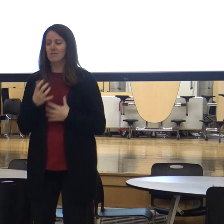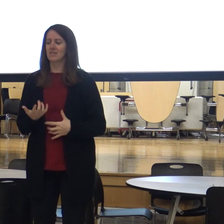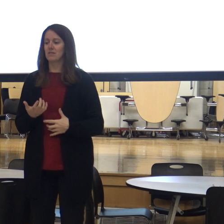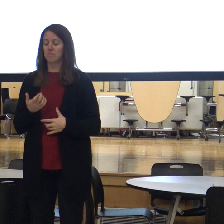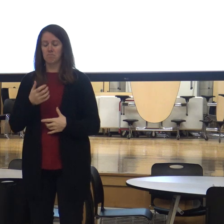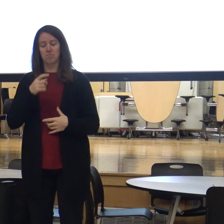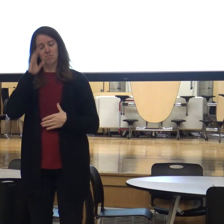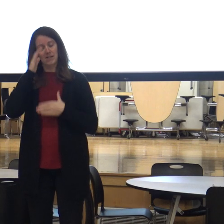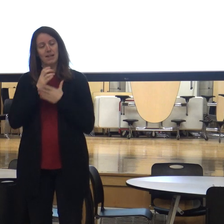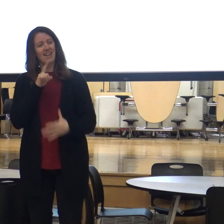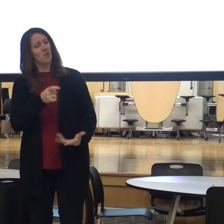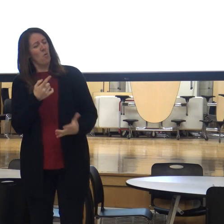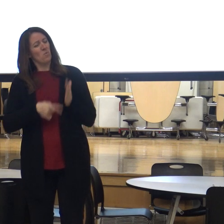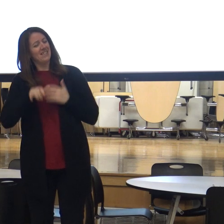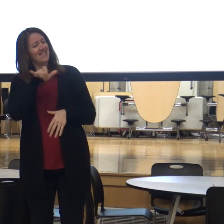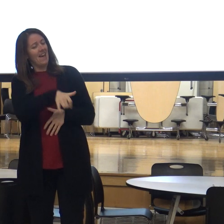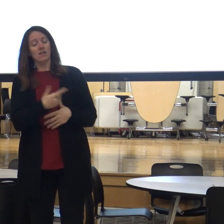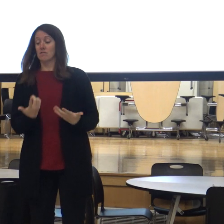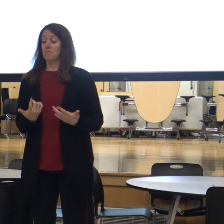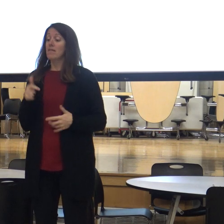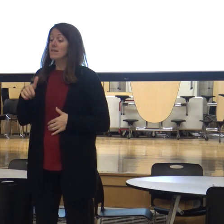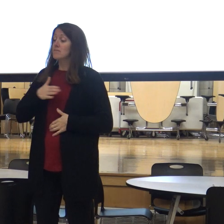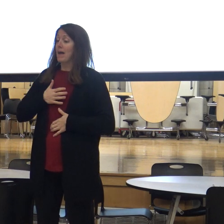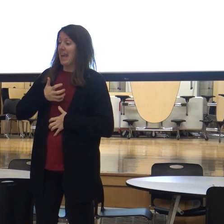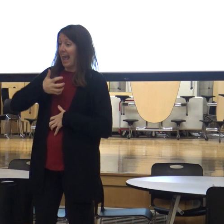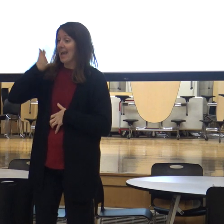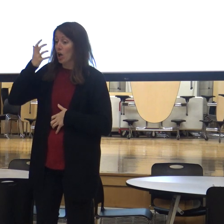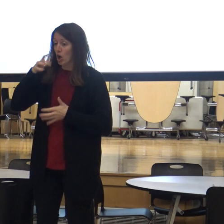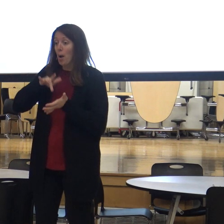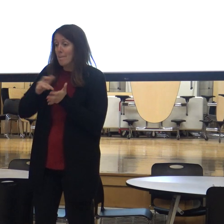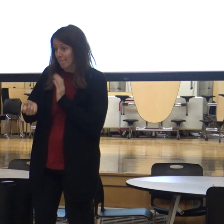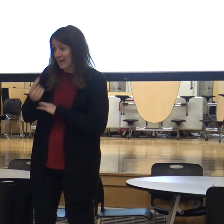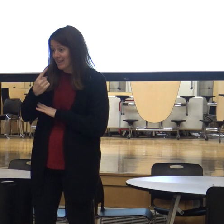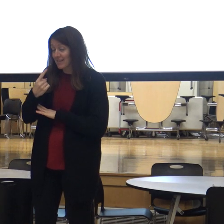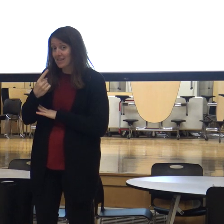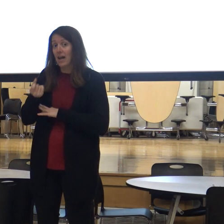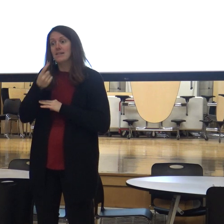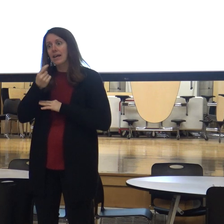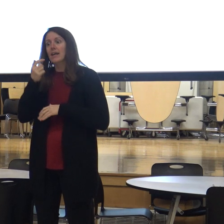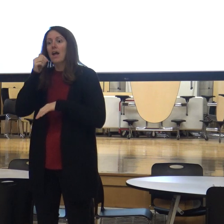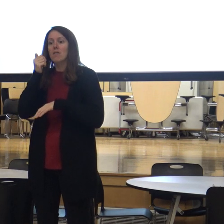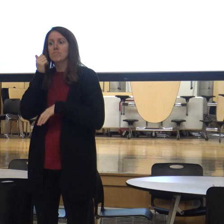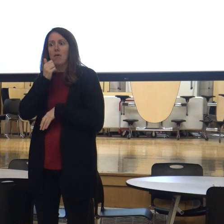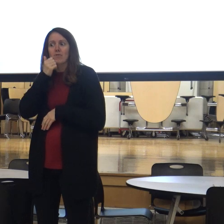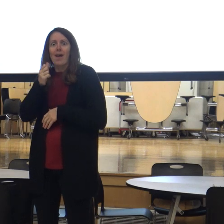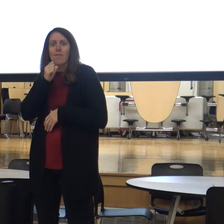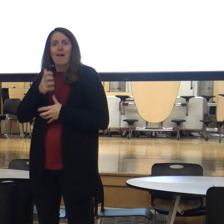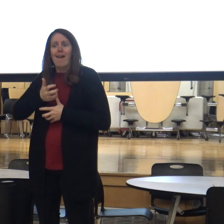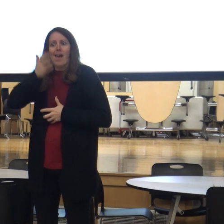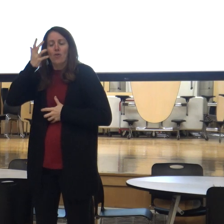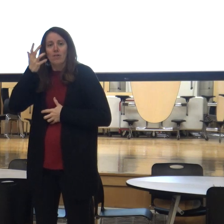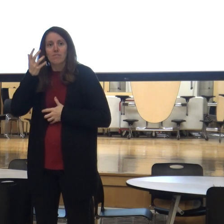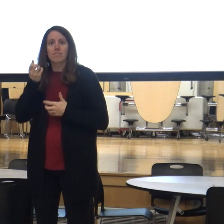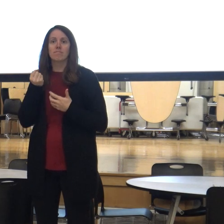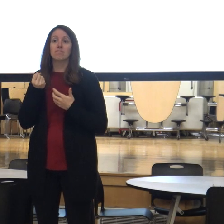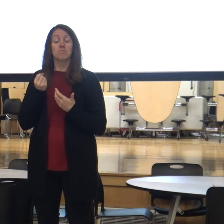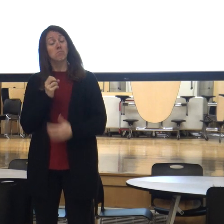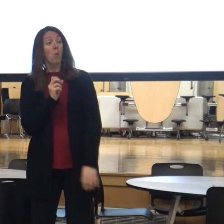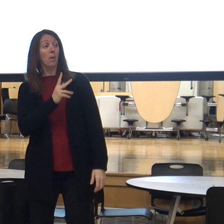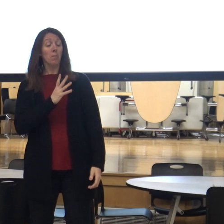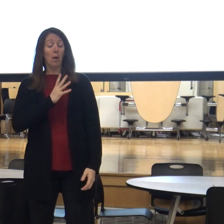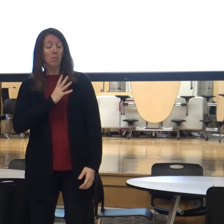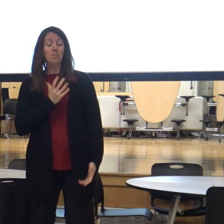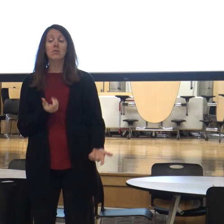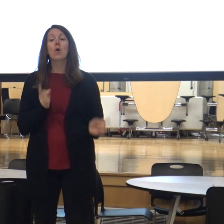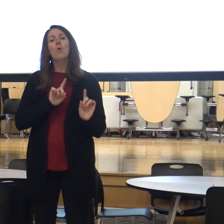anger pill. If I take this every day, I'm not as angry. He's like, okay. And so we're going down to see my dad, who's having a kidney removed because he had